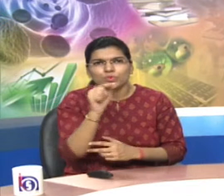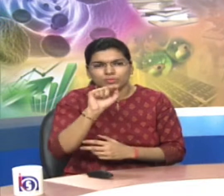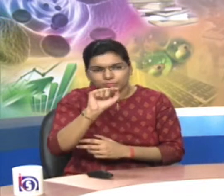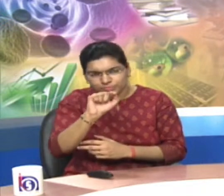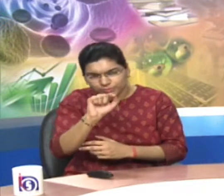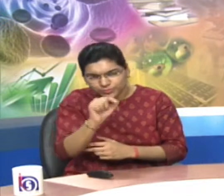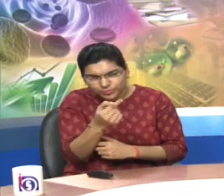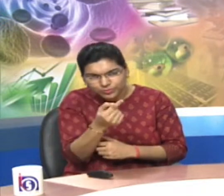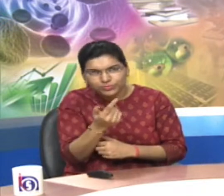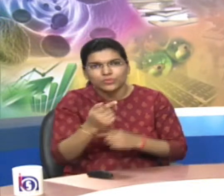comma.